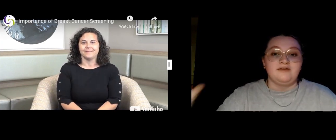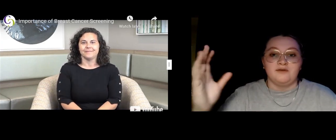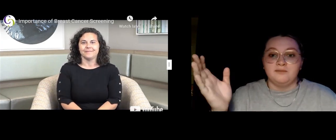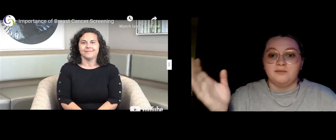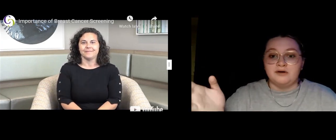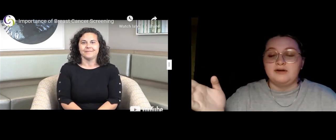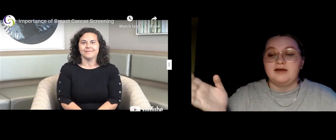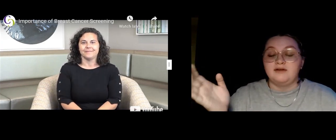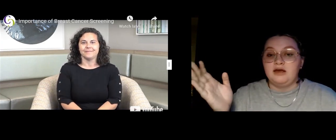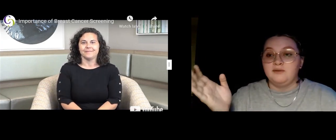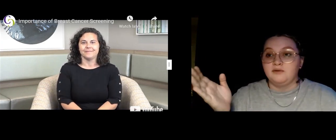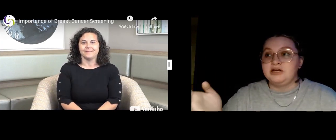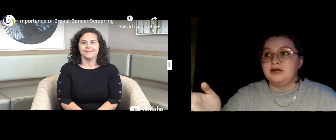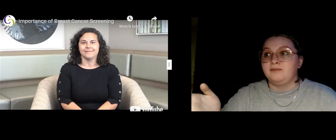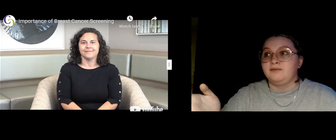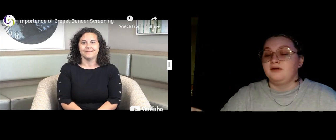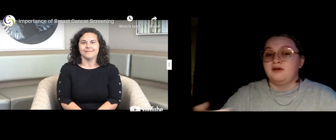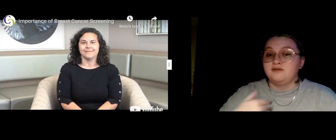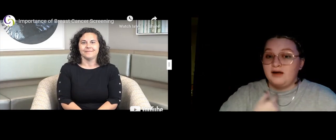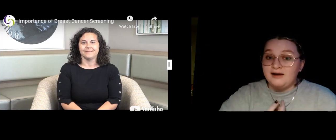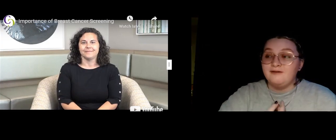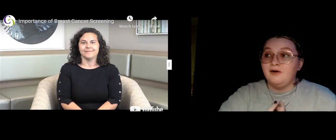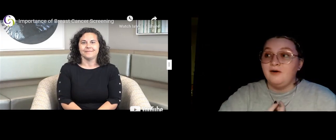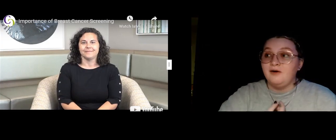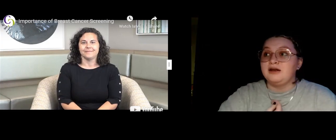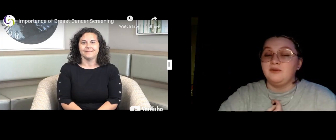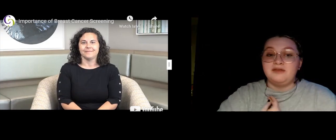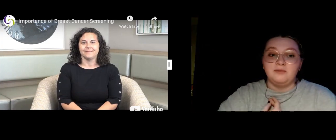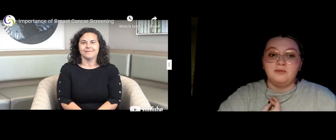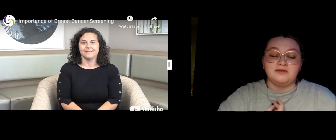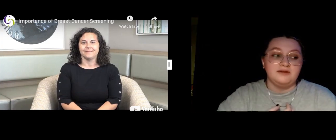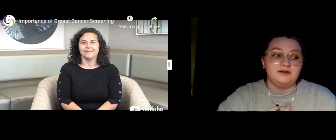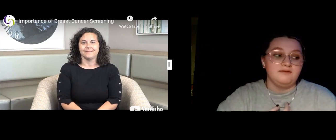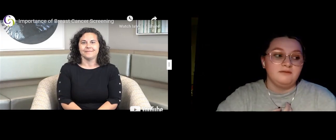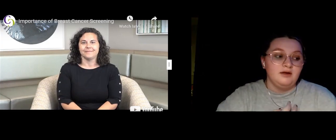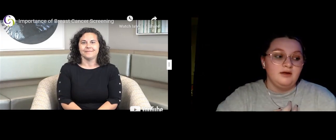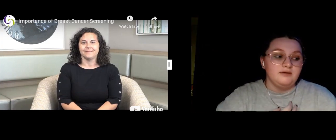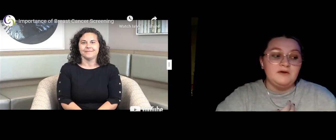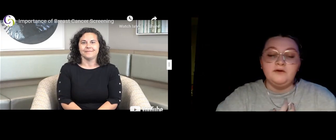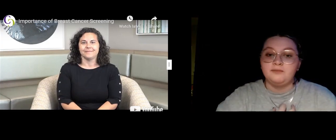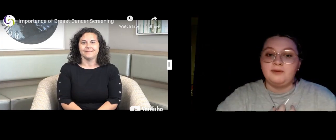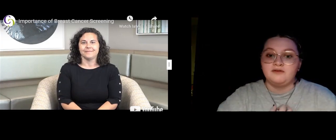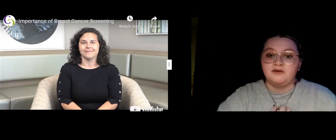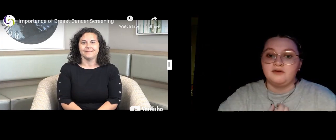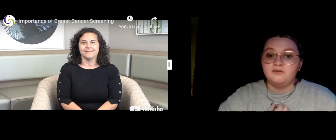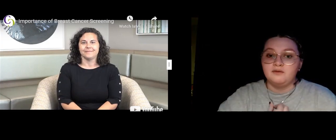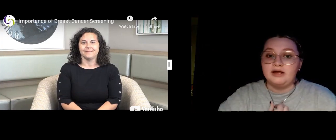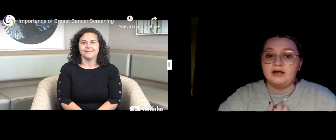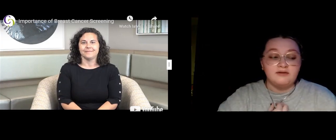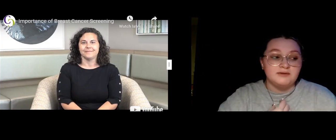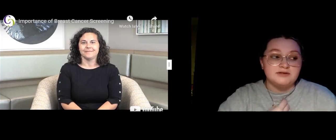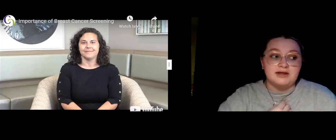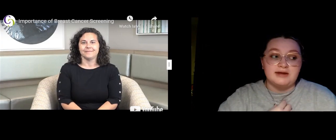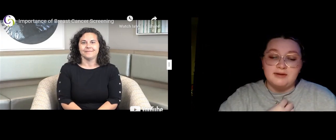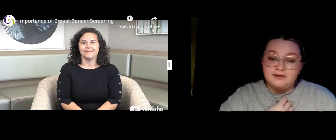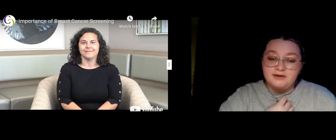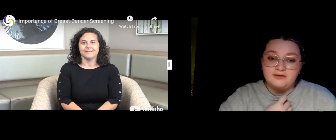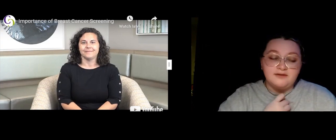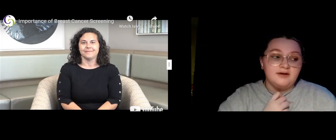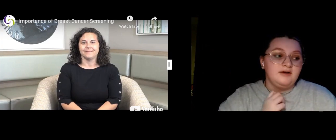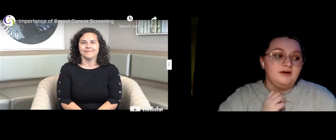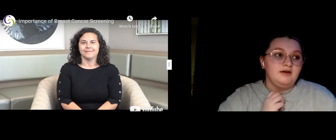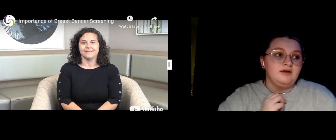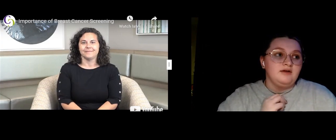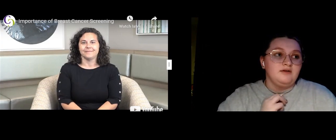That's why I say it's so important to get annual checkups, because I found it and I was able to live years past on when I originally got my